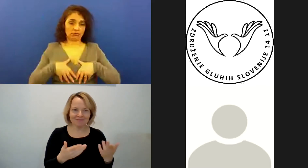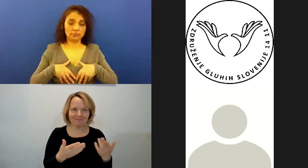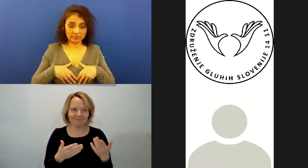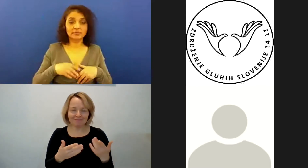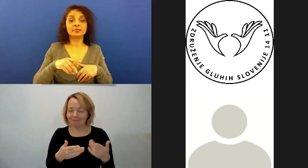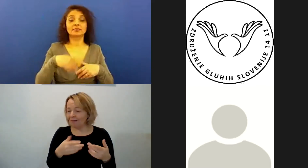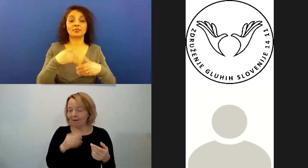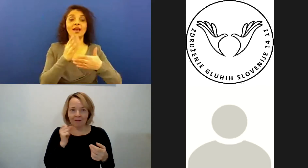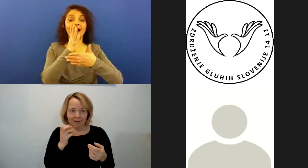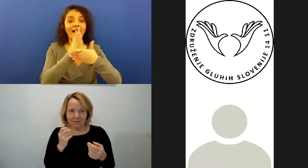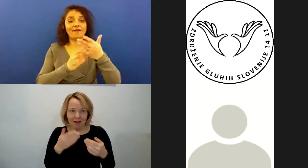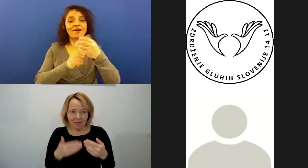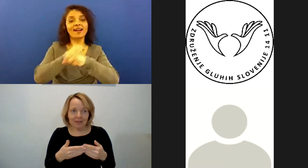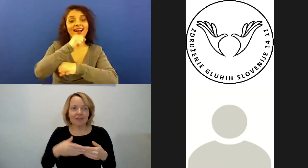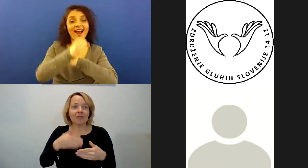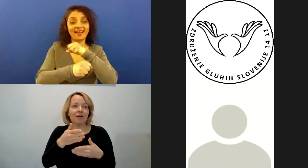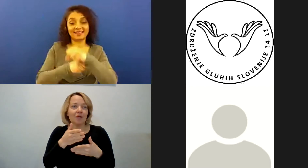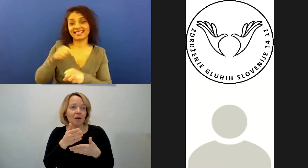until it was time to go to work.